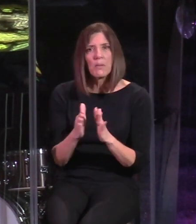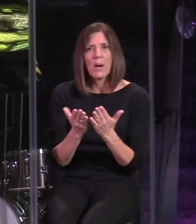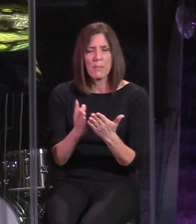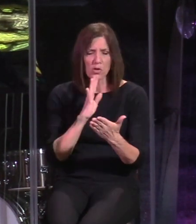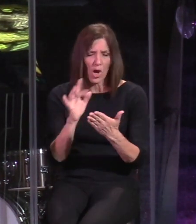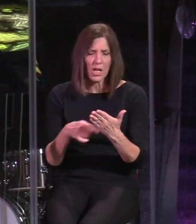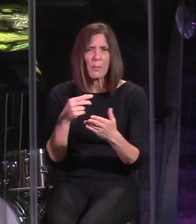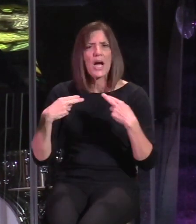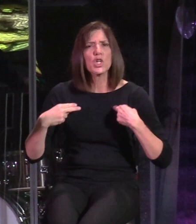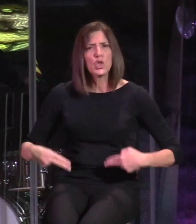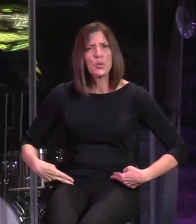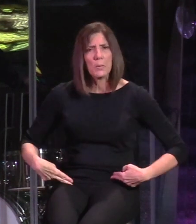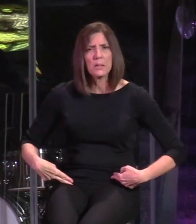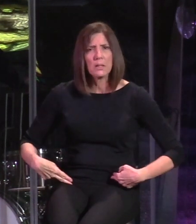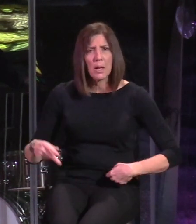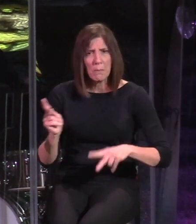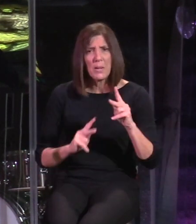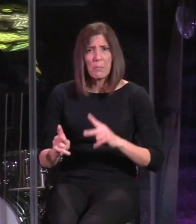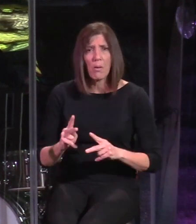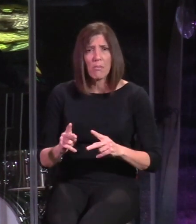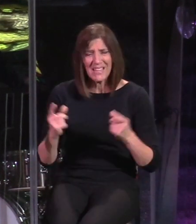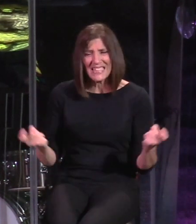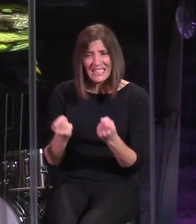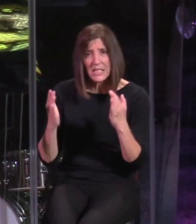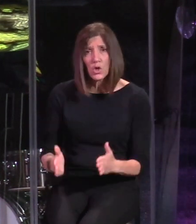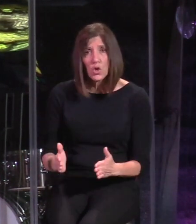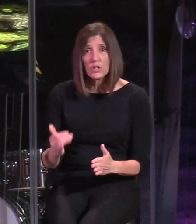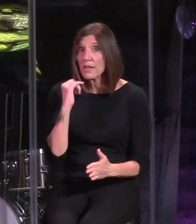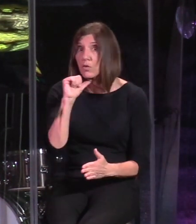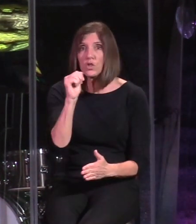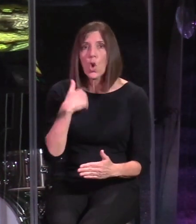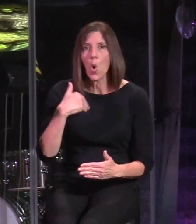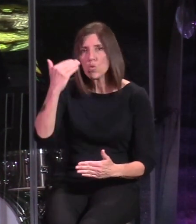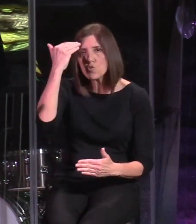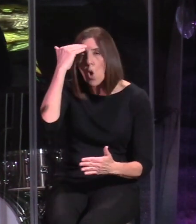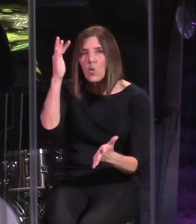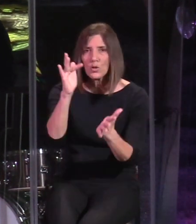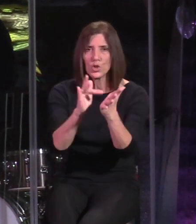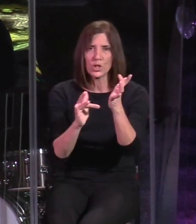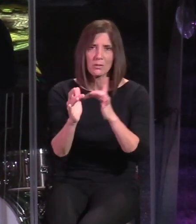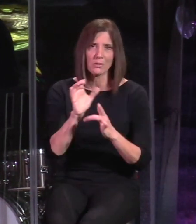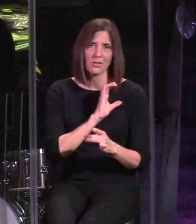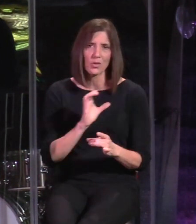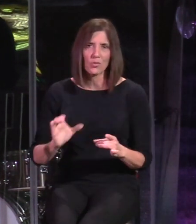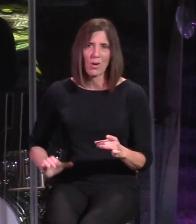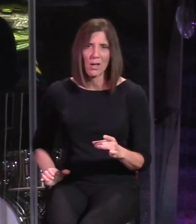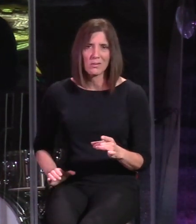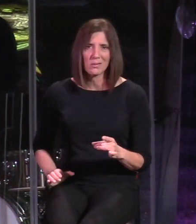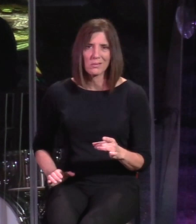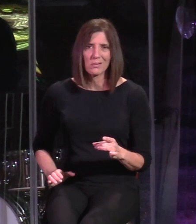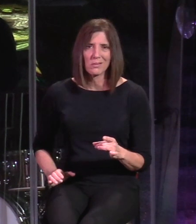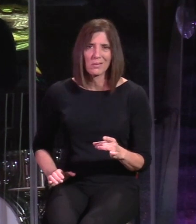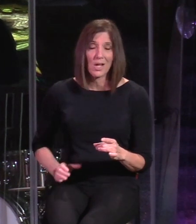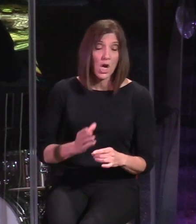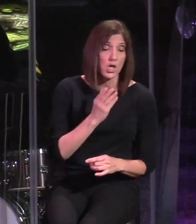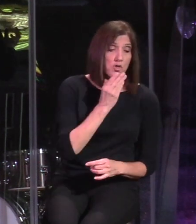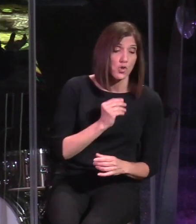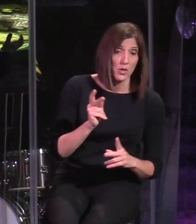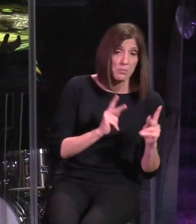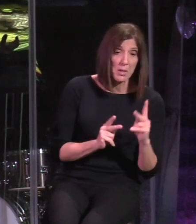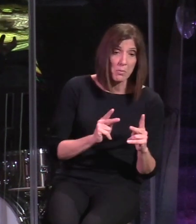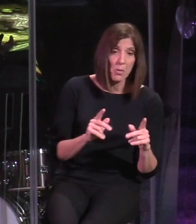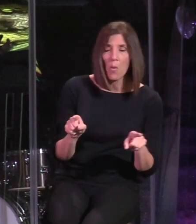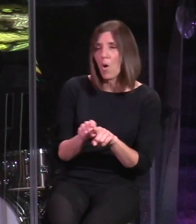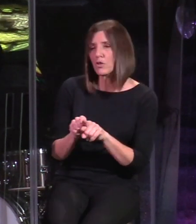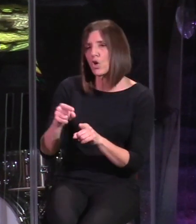condition apart from faith in Jesus Christ. And it applies to both Jews and Gentiles, which means the